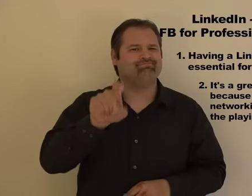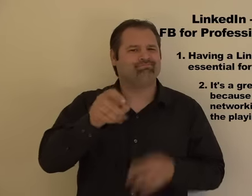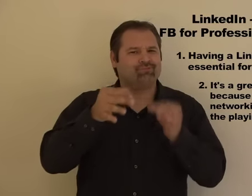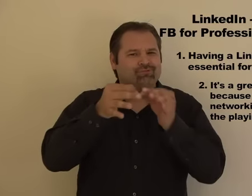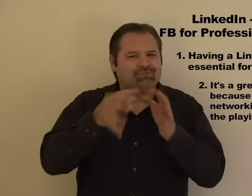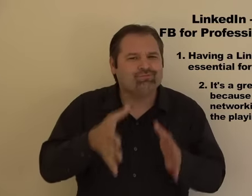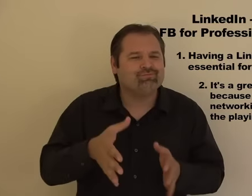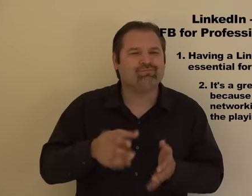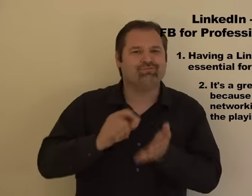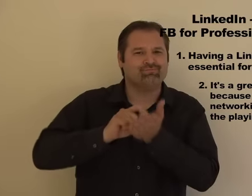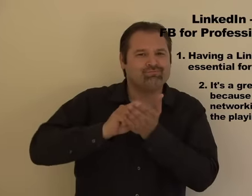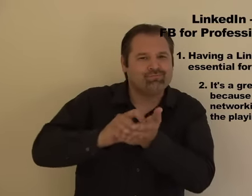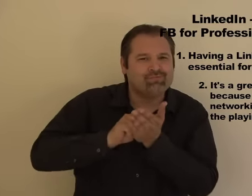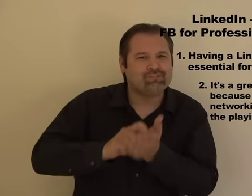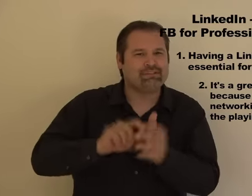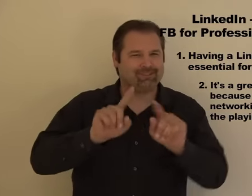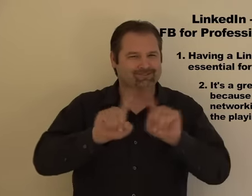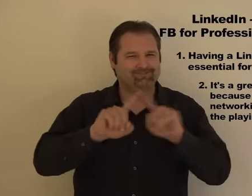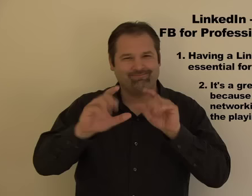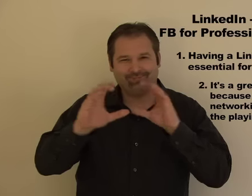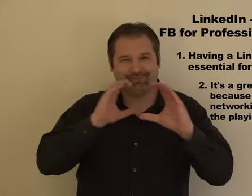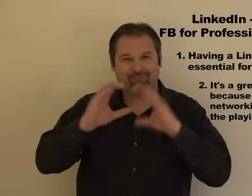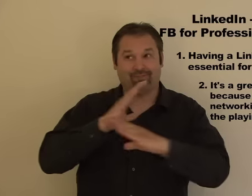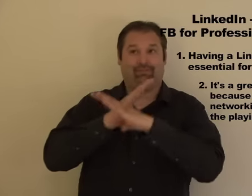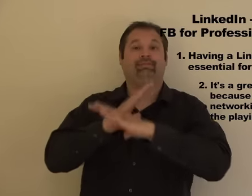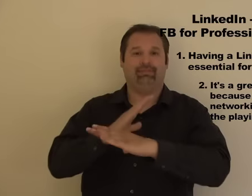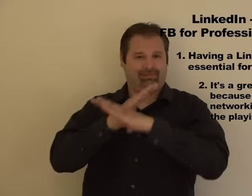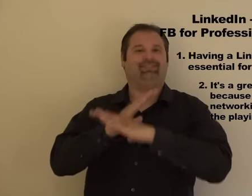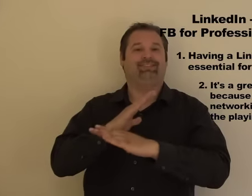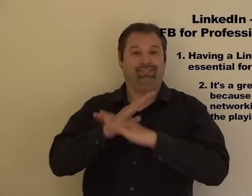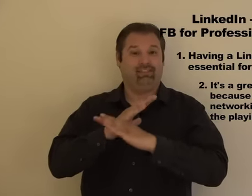Normally, you would need an interpreter to communicate with the hearing world.